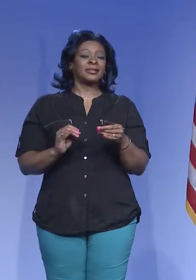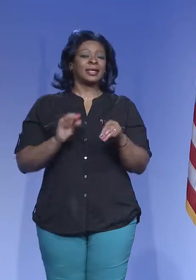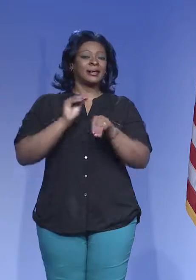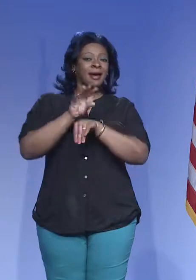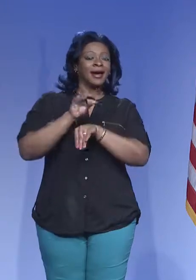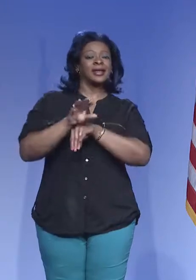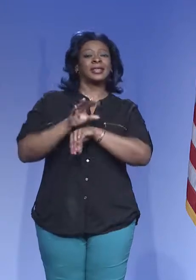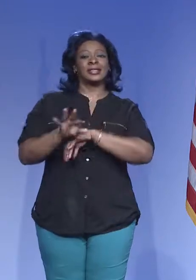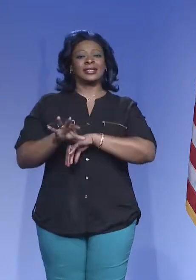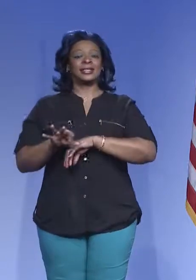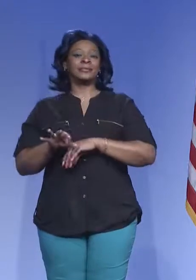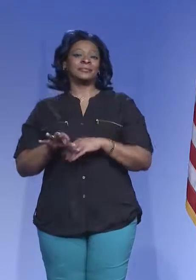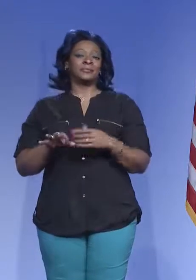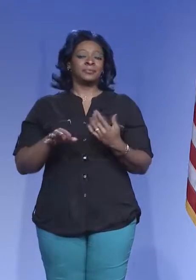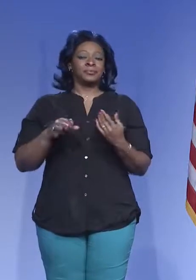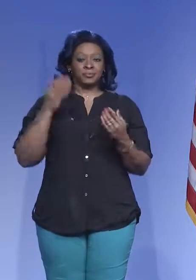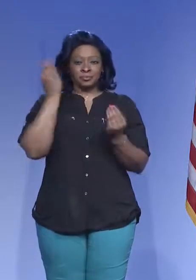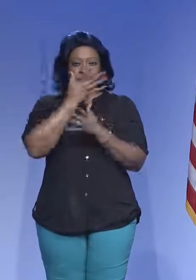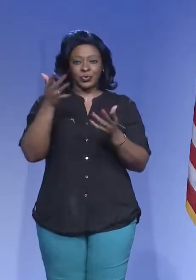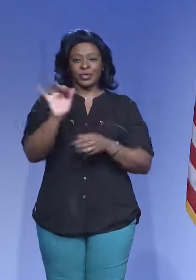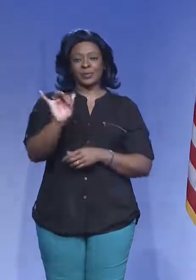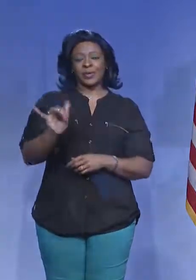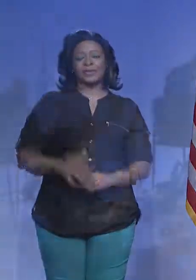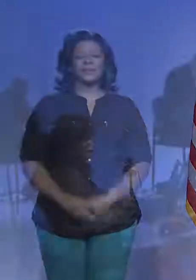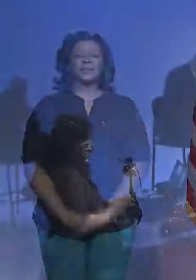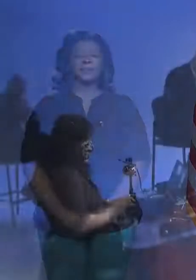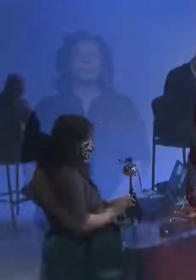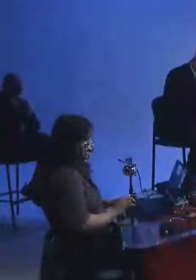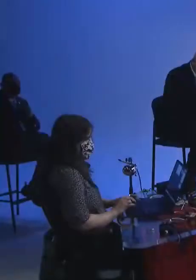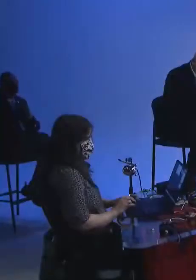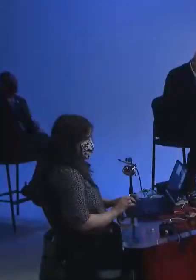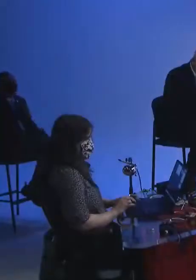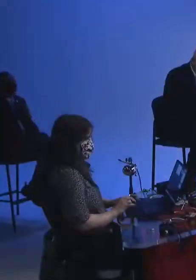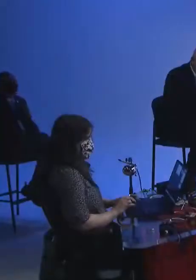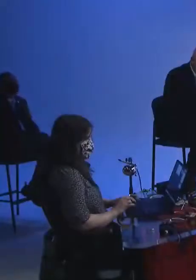guidance and advice to you as well.